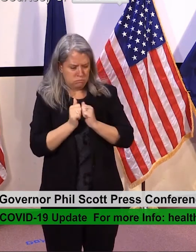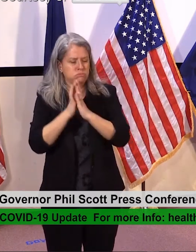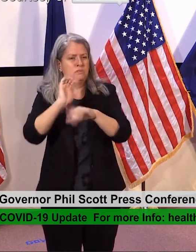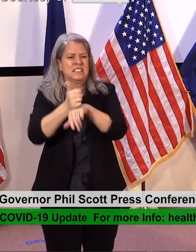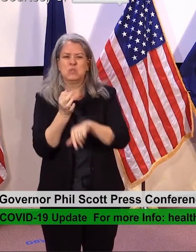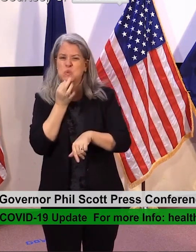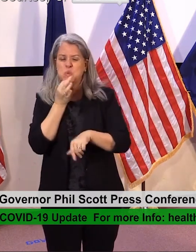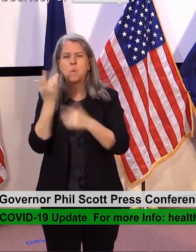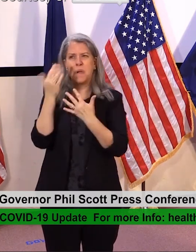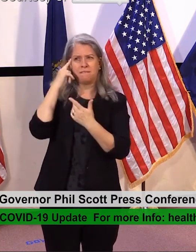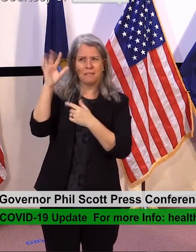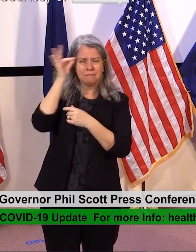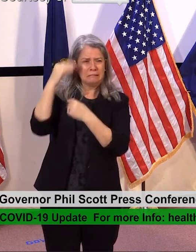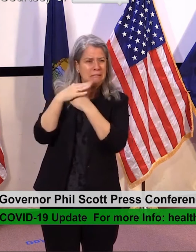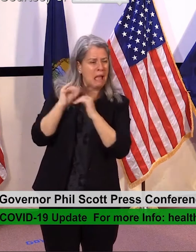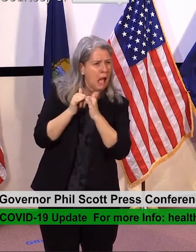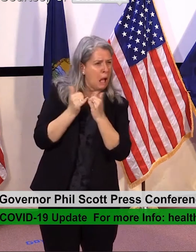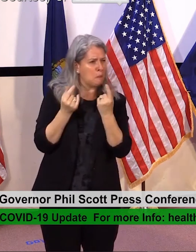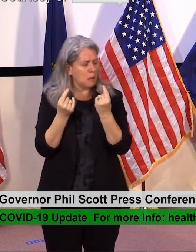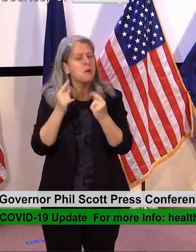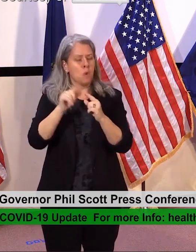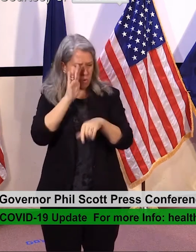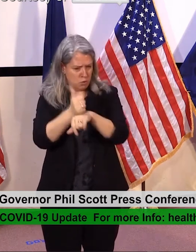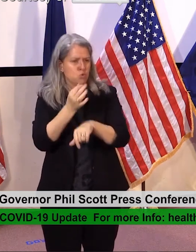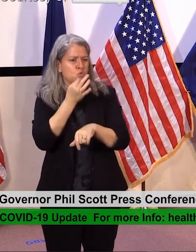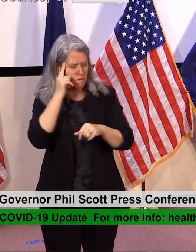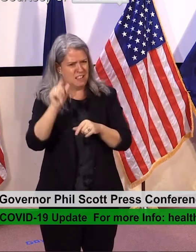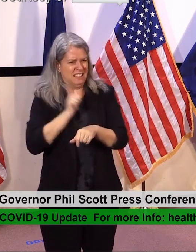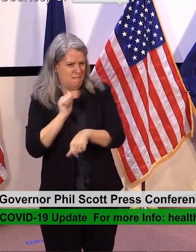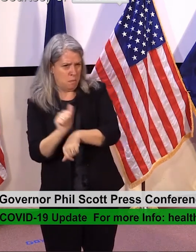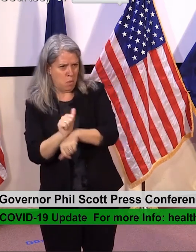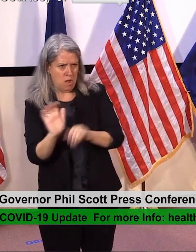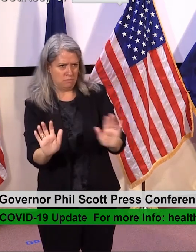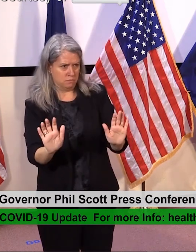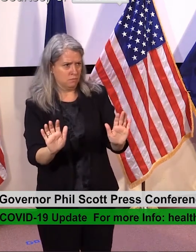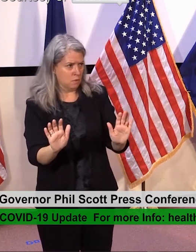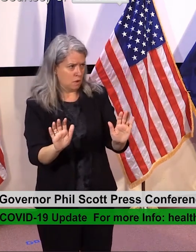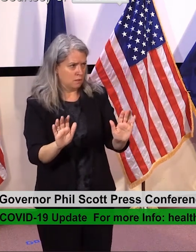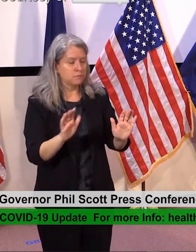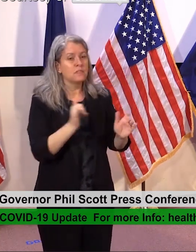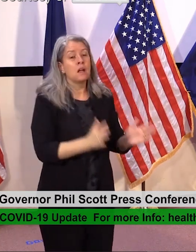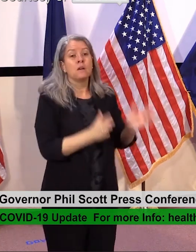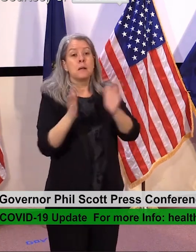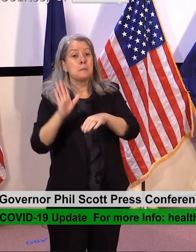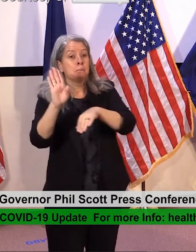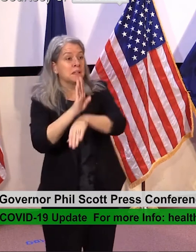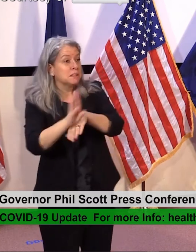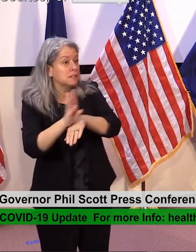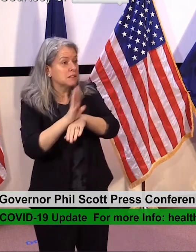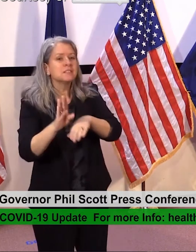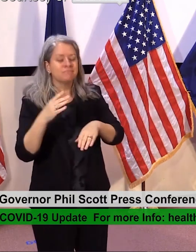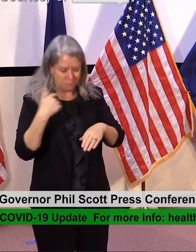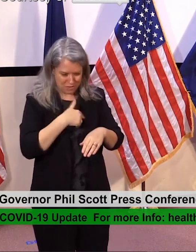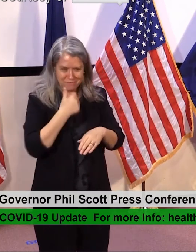that soon. There are also programs available to help businesses get through this. This includes the